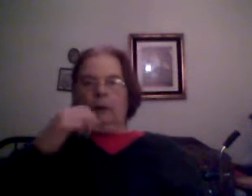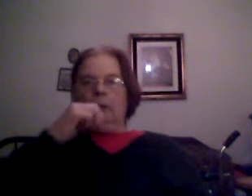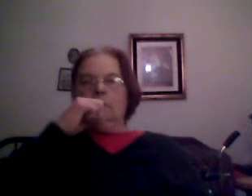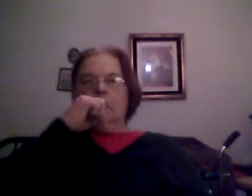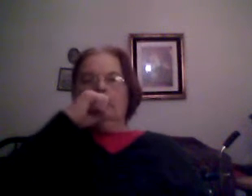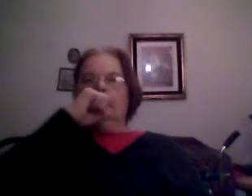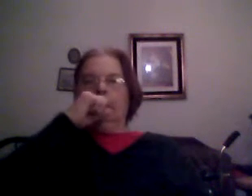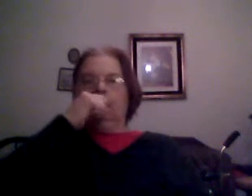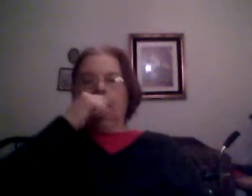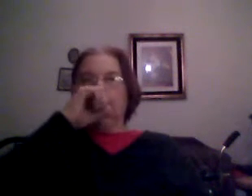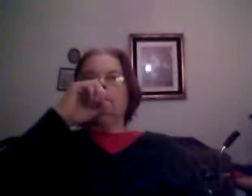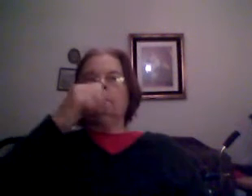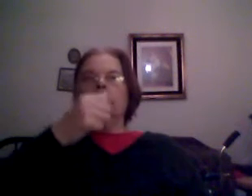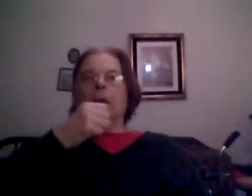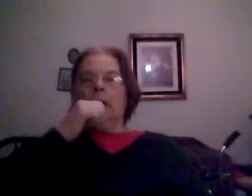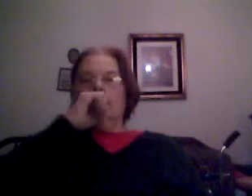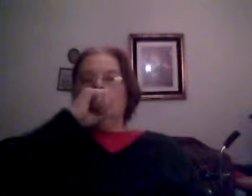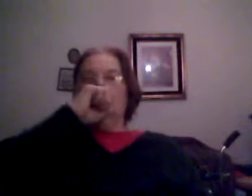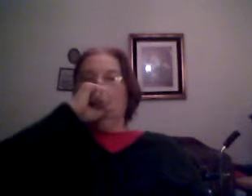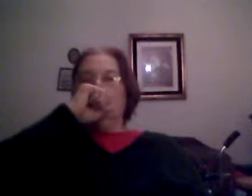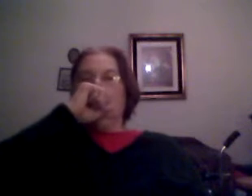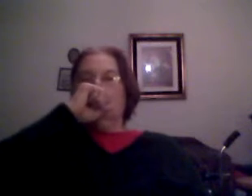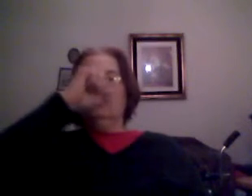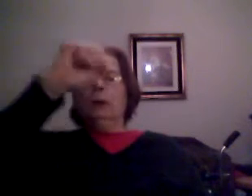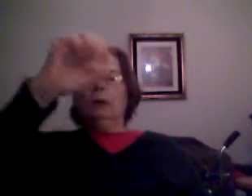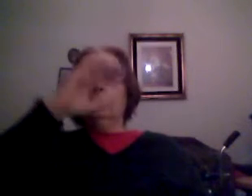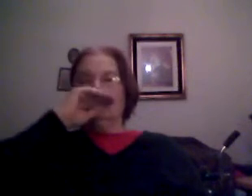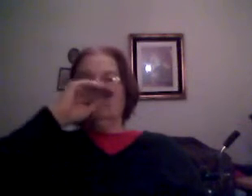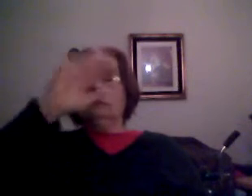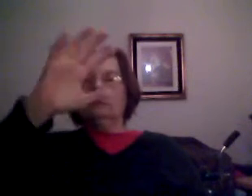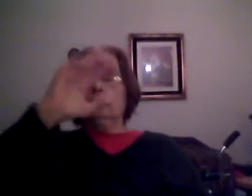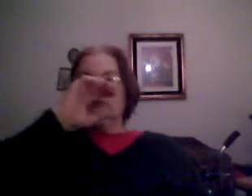A megaphone. Talking in a megaphone.